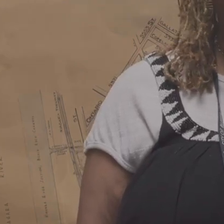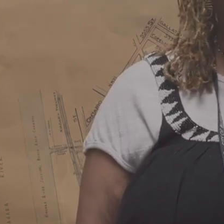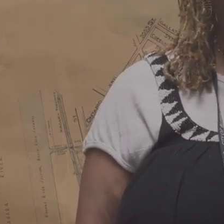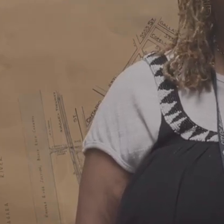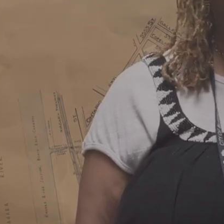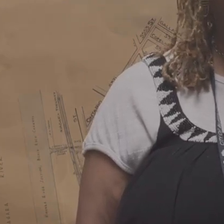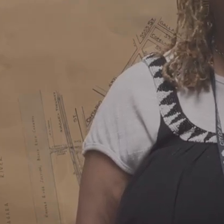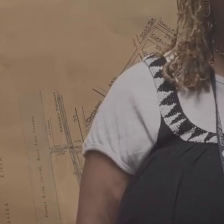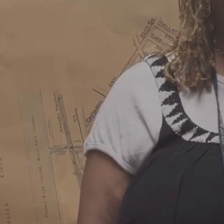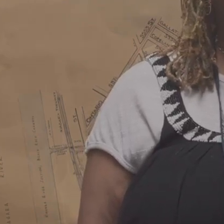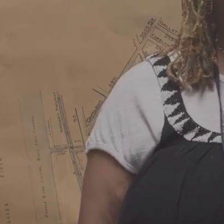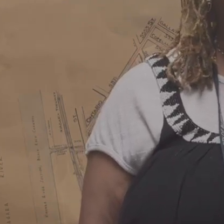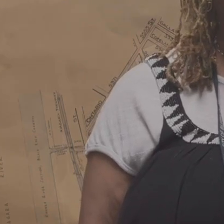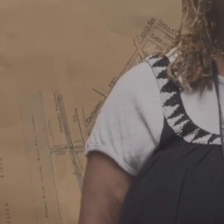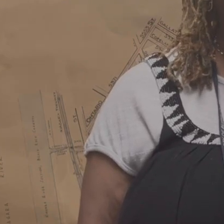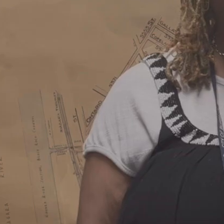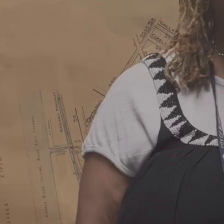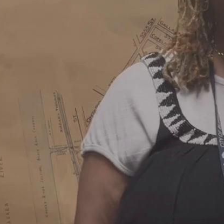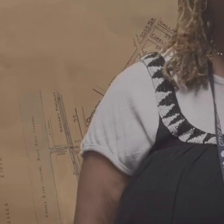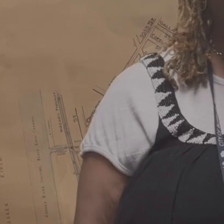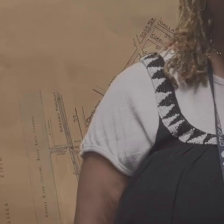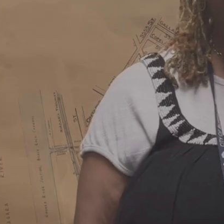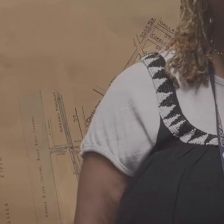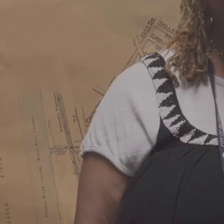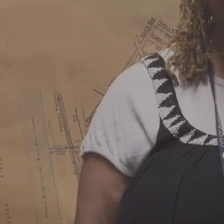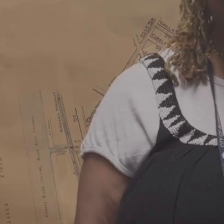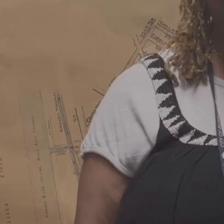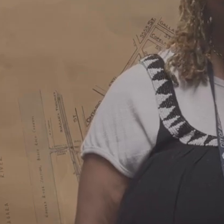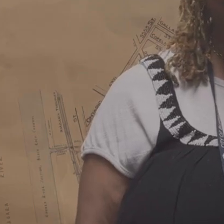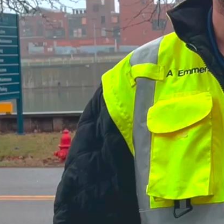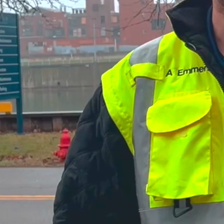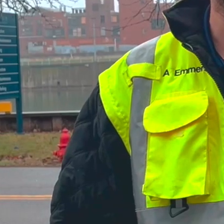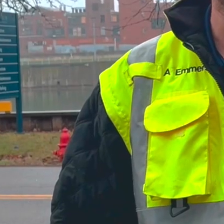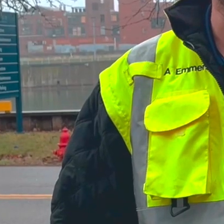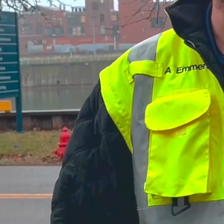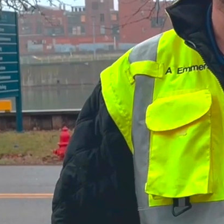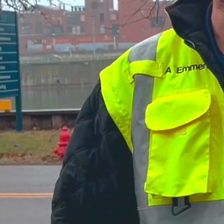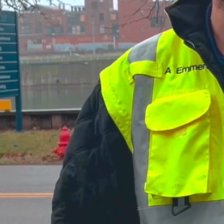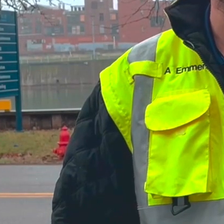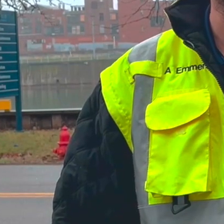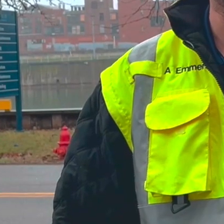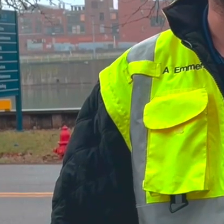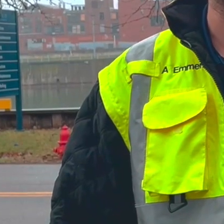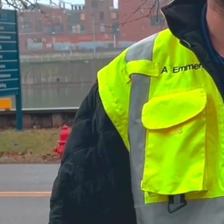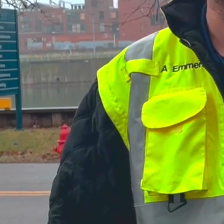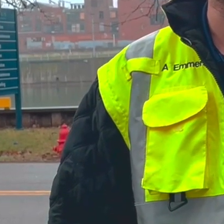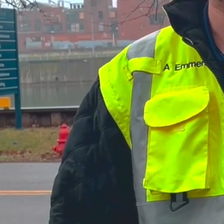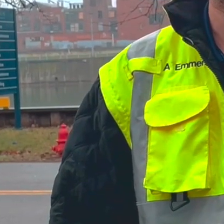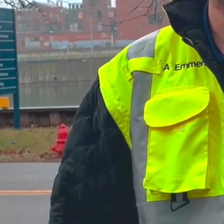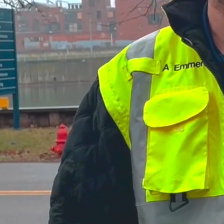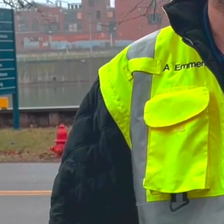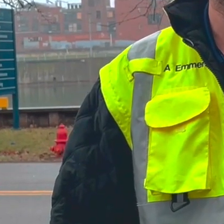to update the information beyond the date of the presentation. Data and other information provided are